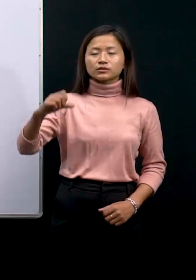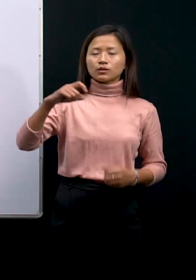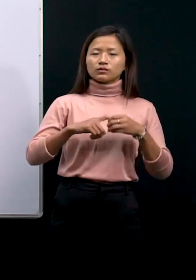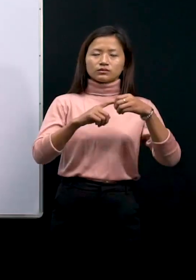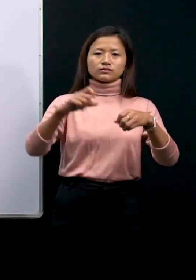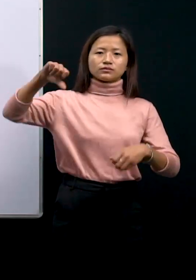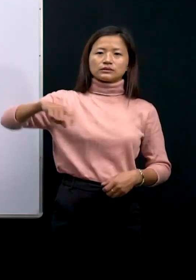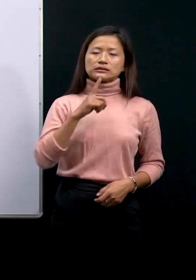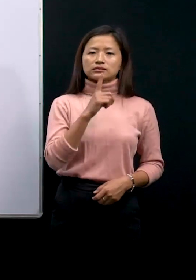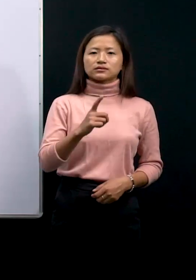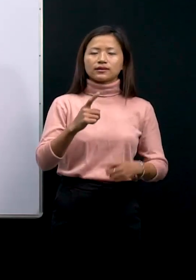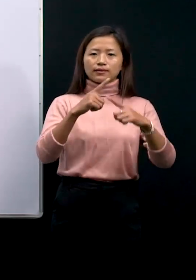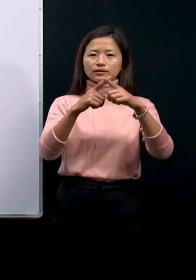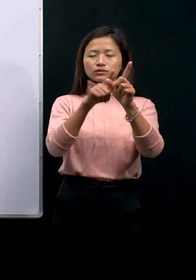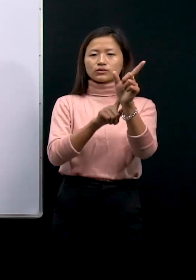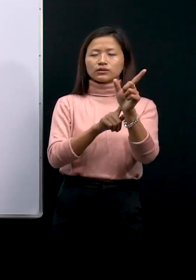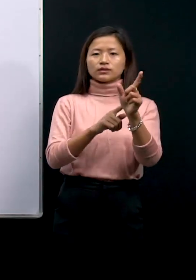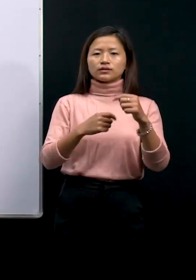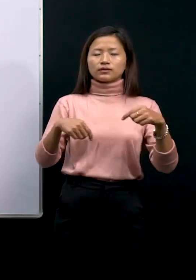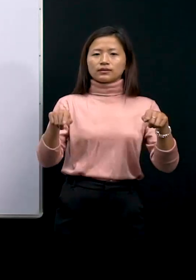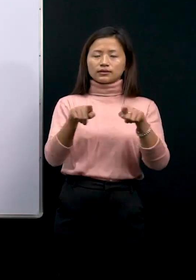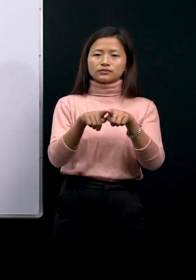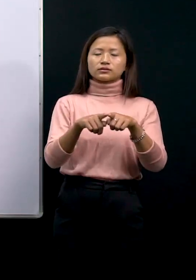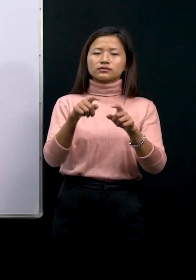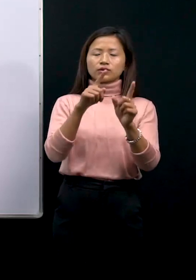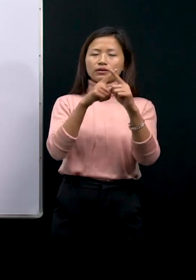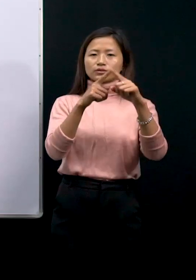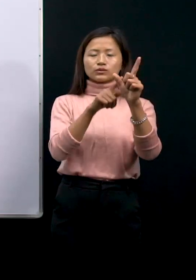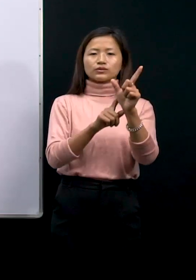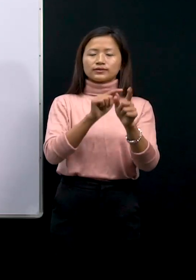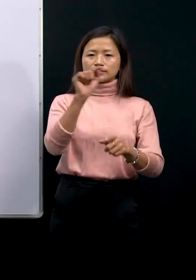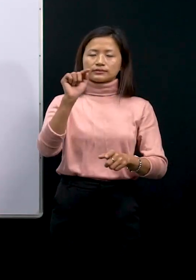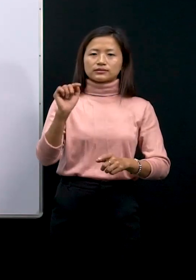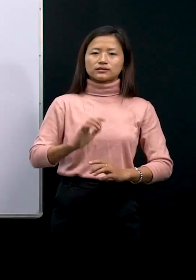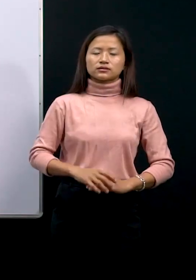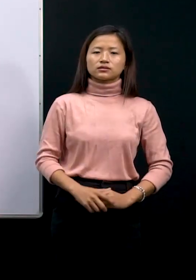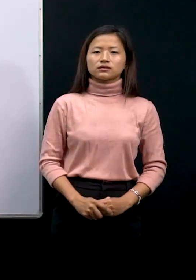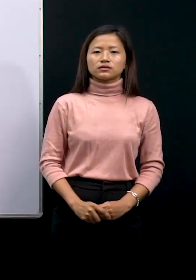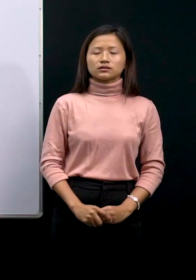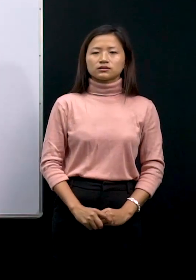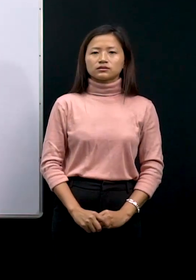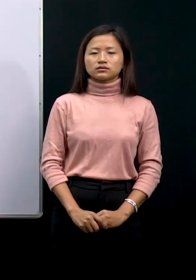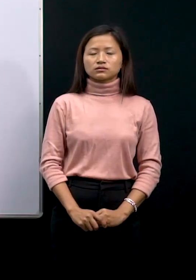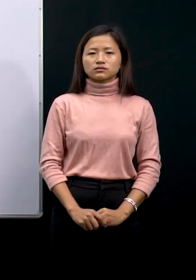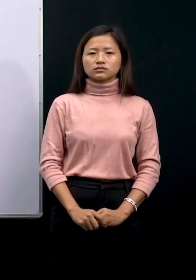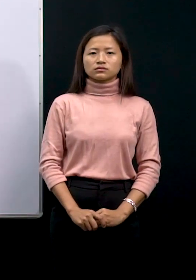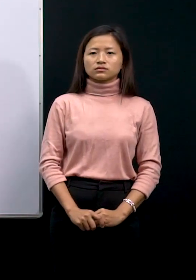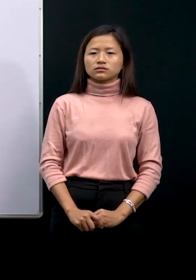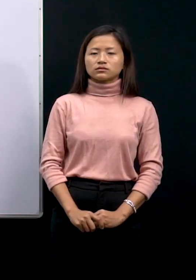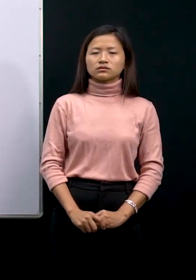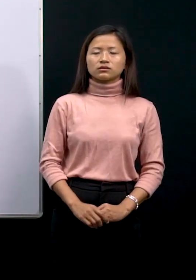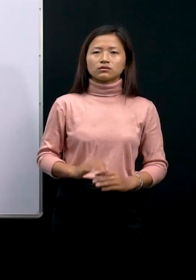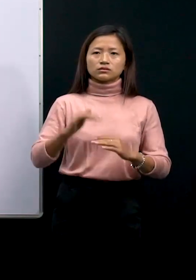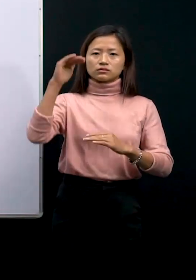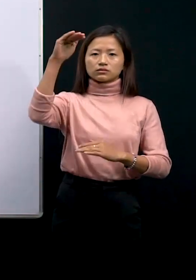tells xy and x dash y dash. How to read this one? X dash y dash. Okay. That on the